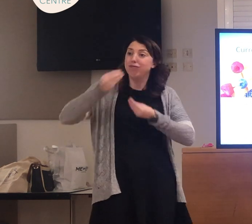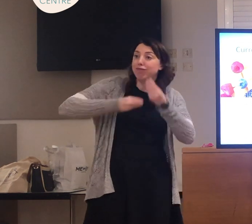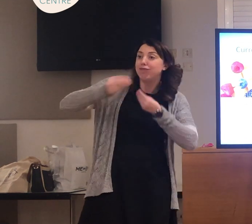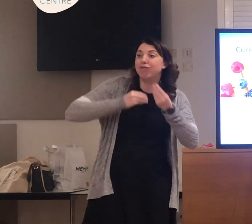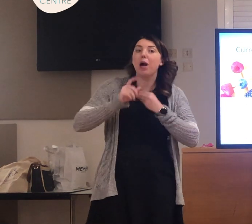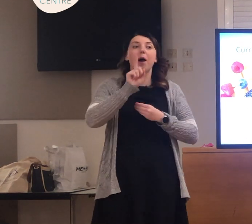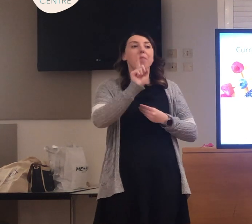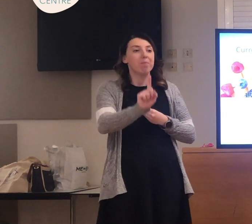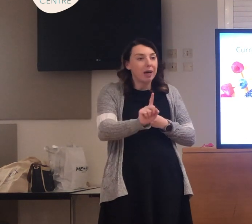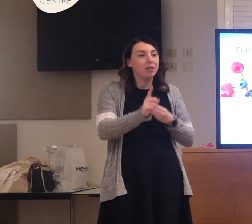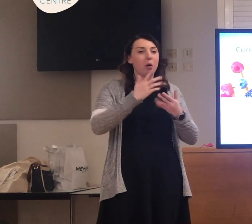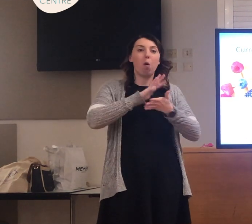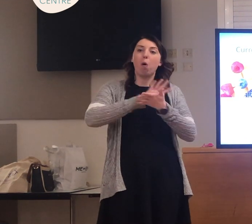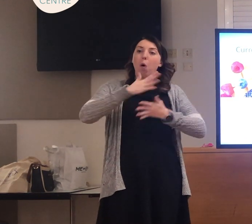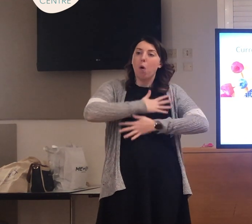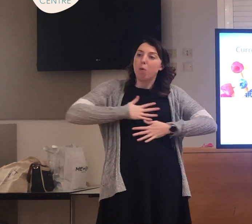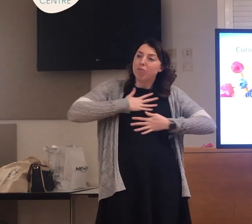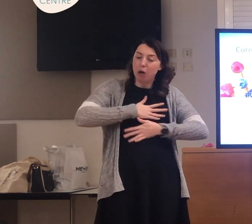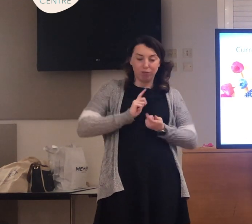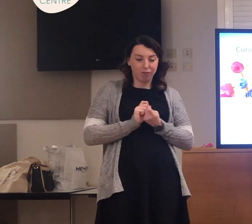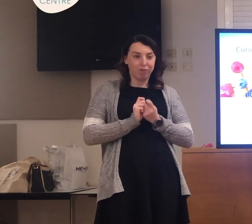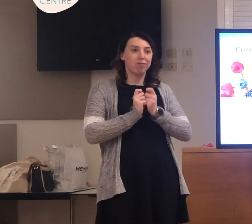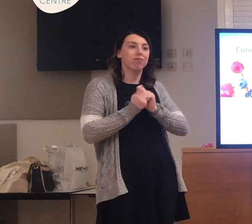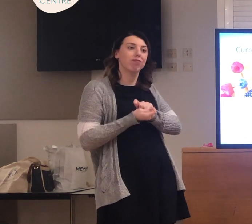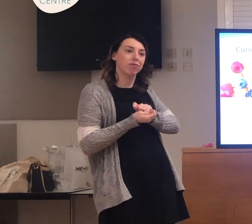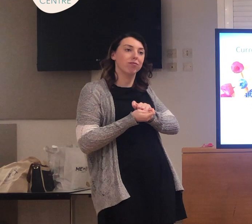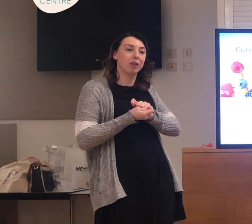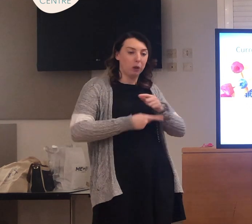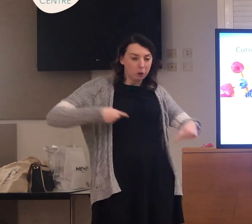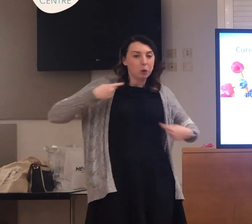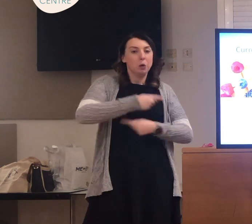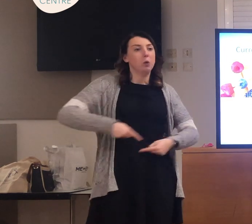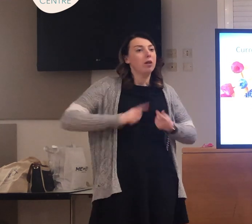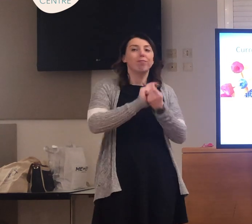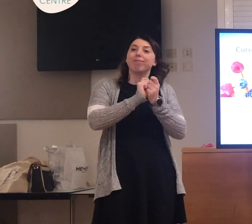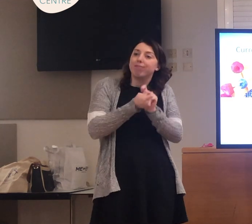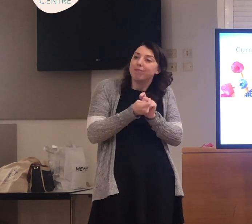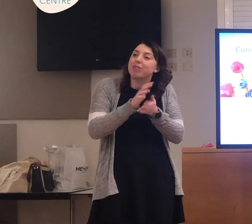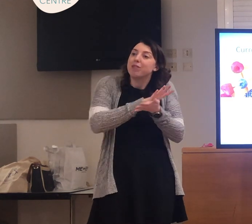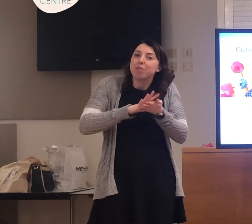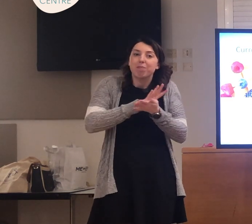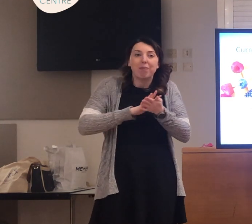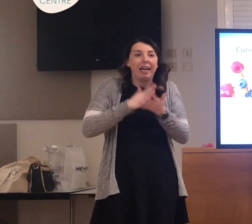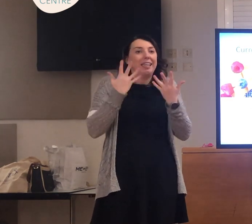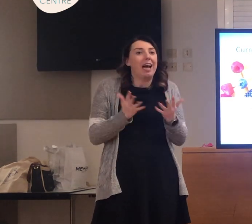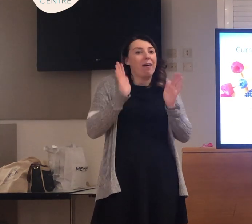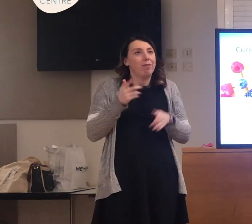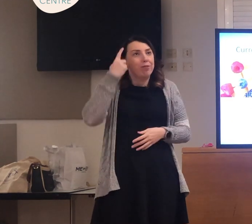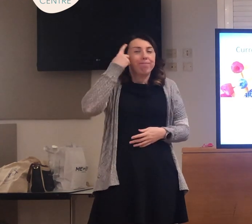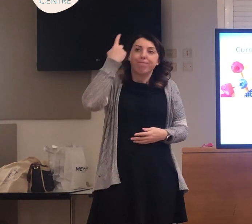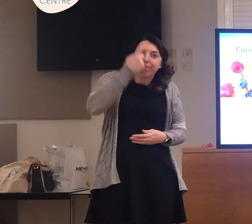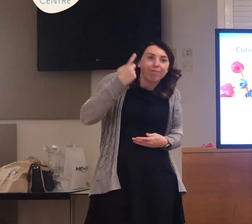But those changes in hormones, that change in metabolism, just means you can't get away with it now.